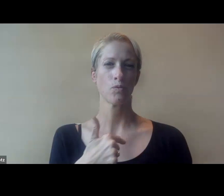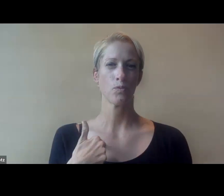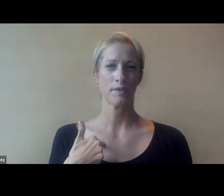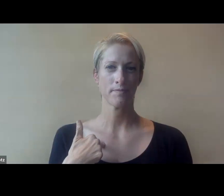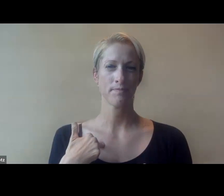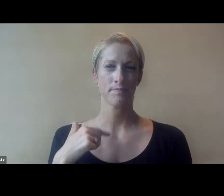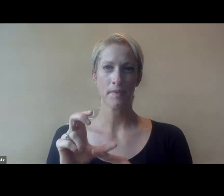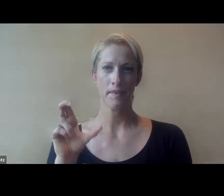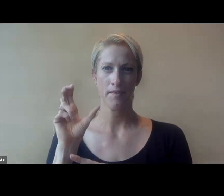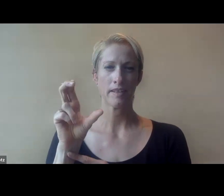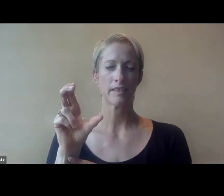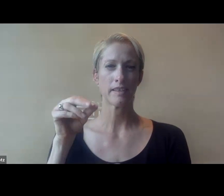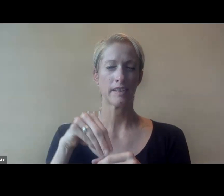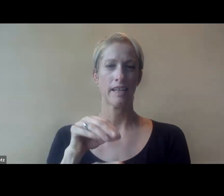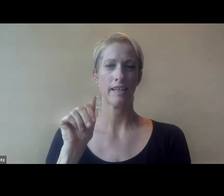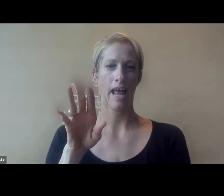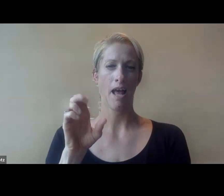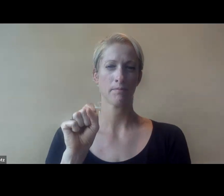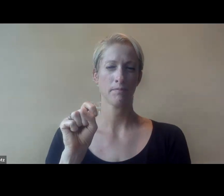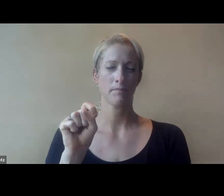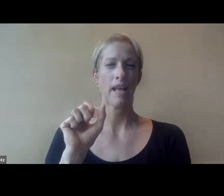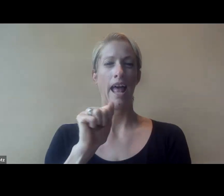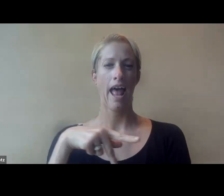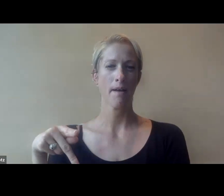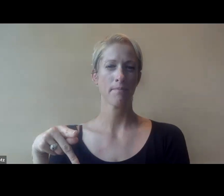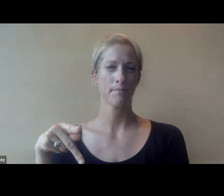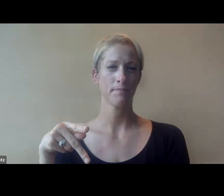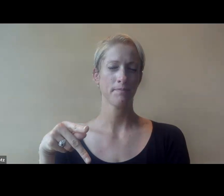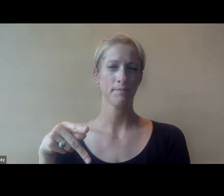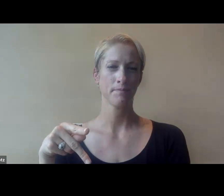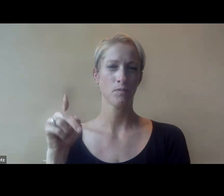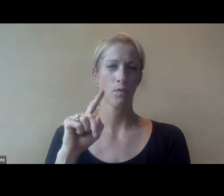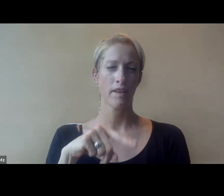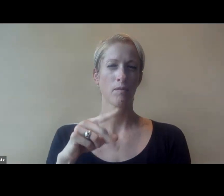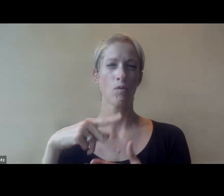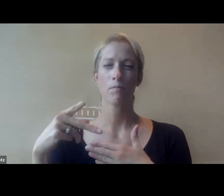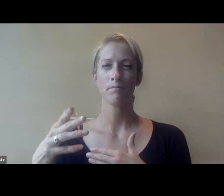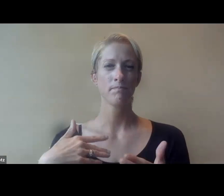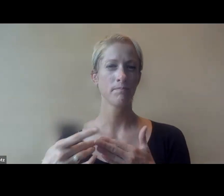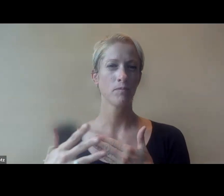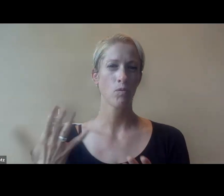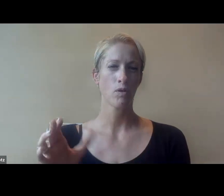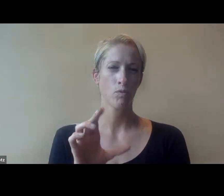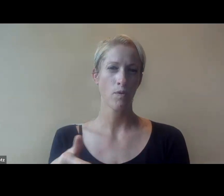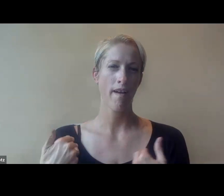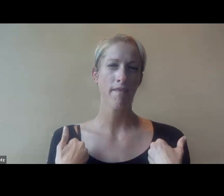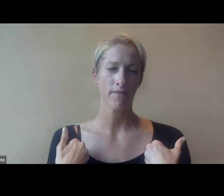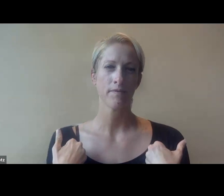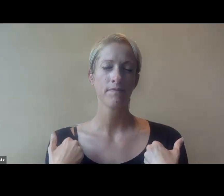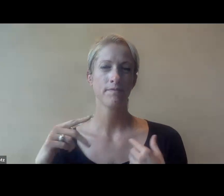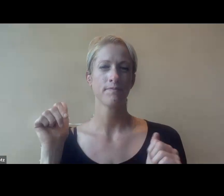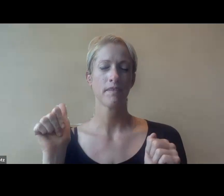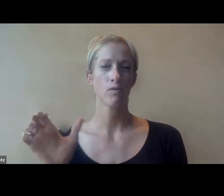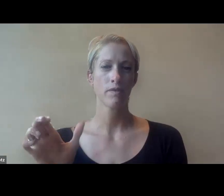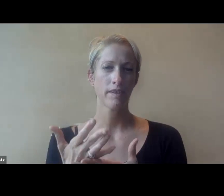in app streaming. This is actually a program through AWS where it doesn't matter what computer you have. You can do things